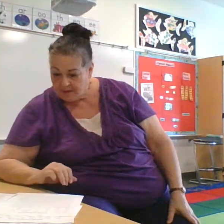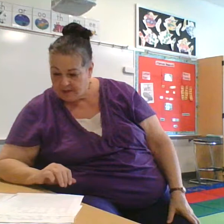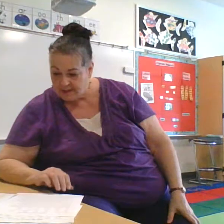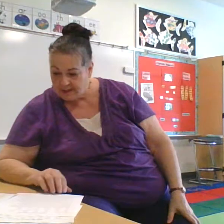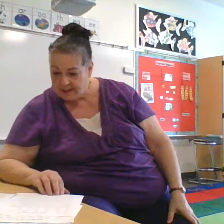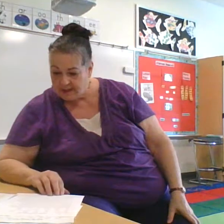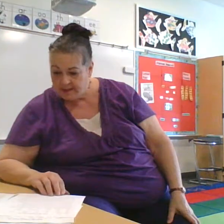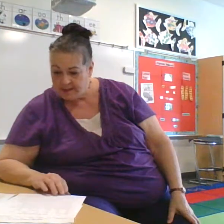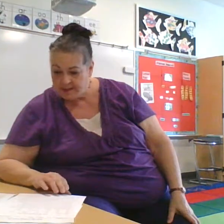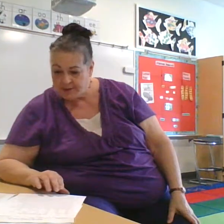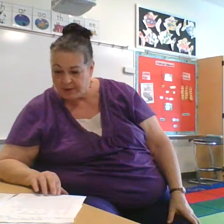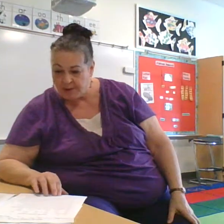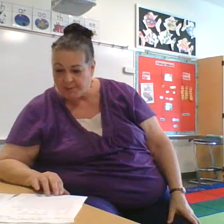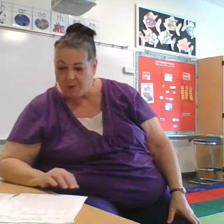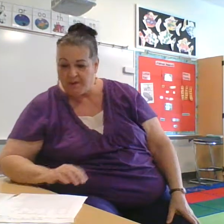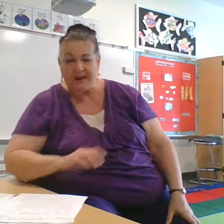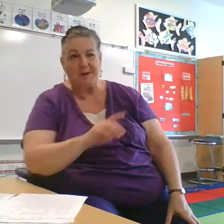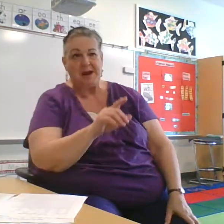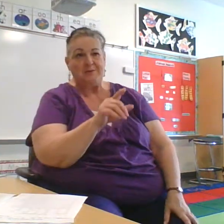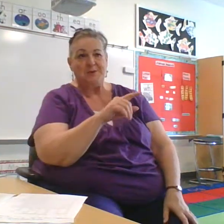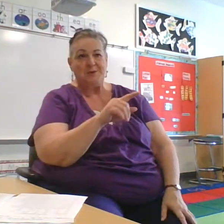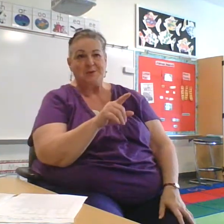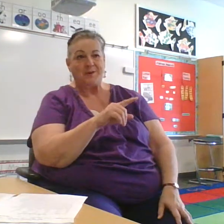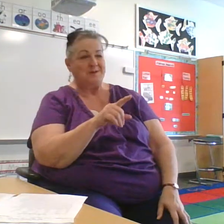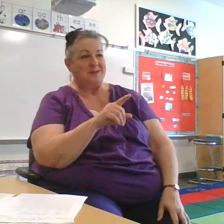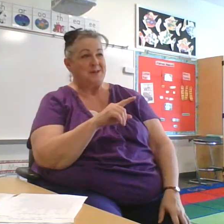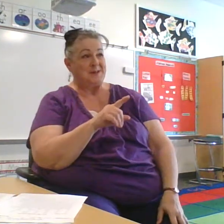Let's see. Let's do a couple more, and then I'm going to have you two talk to each other.